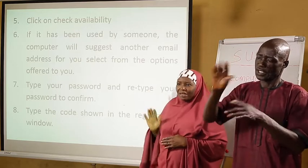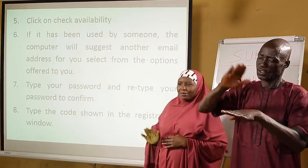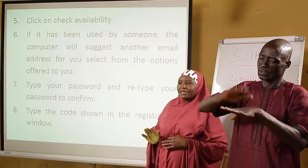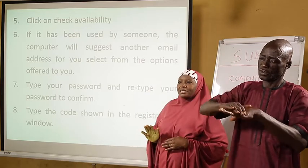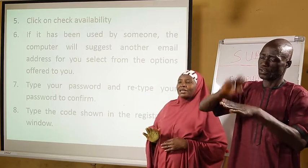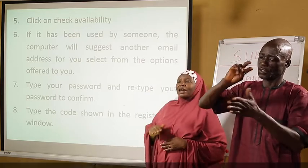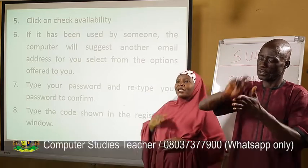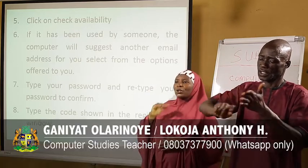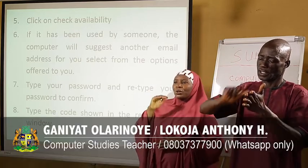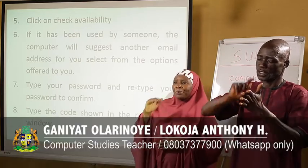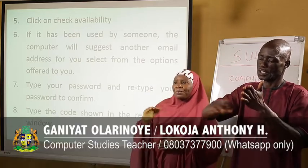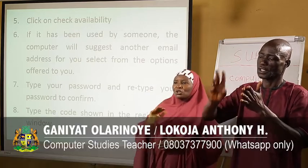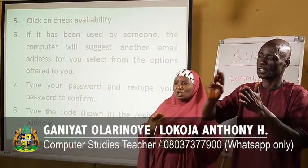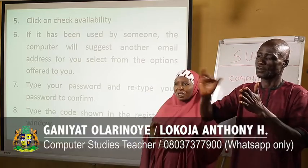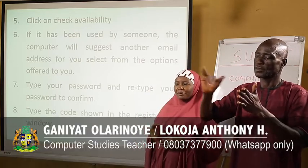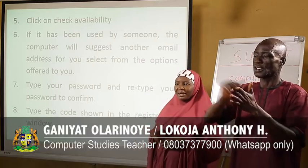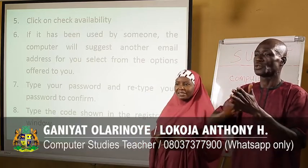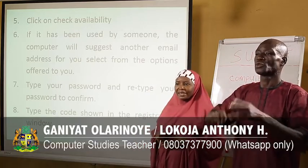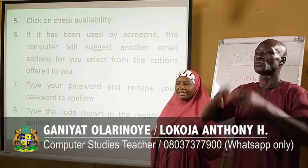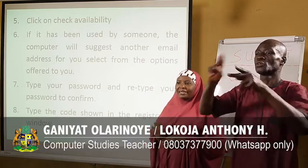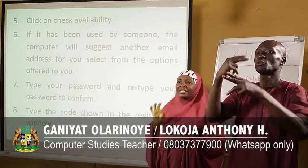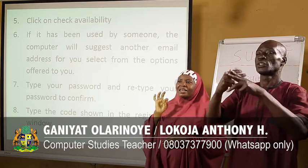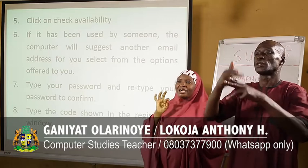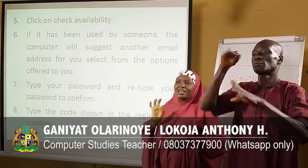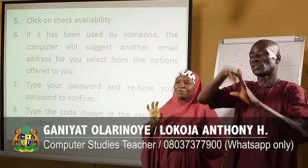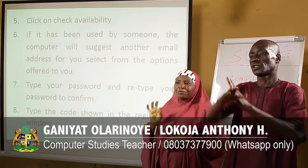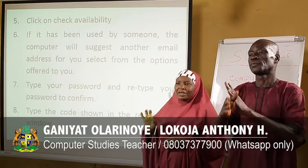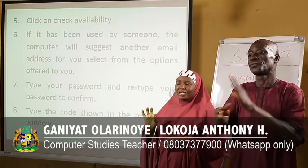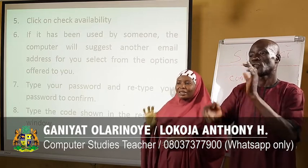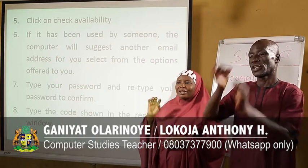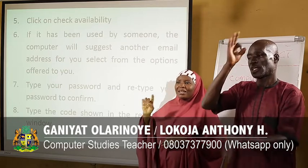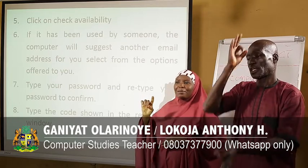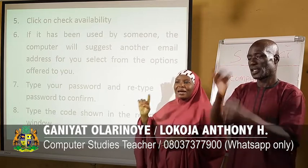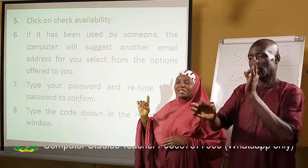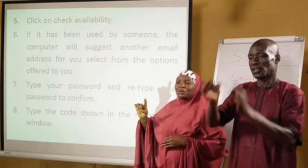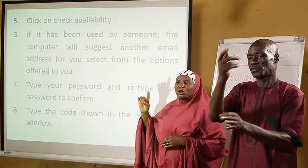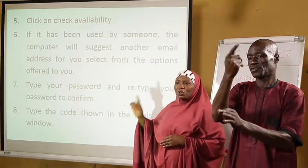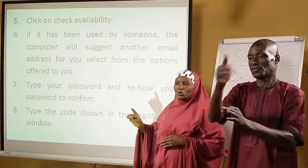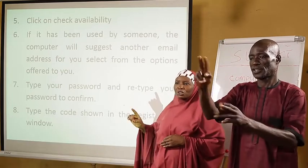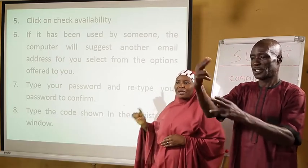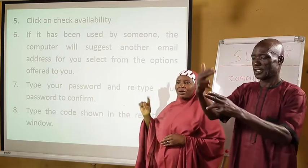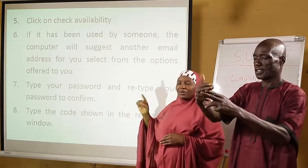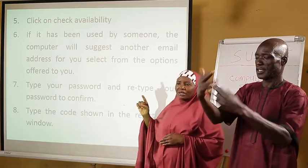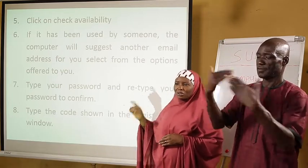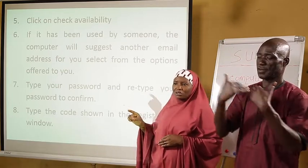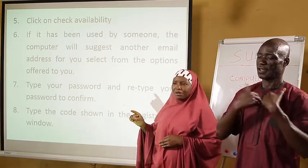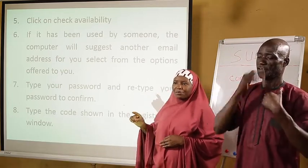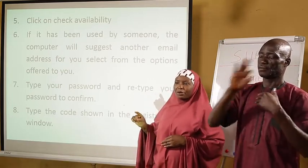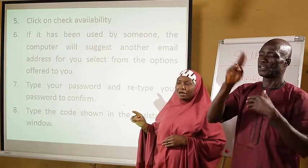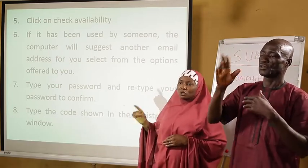Check Availability and you input your name inside, if really the name has been used by